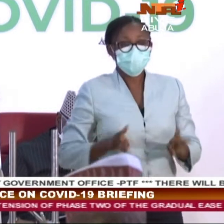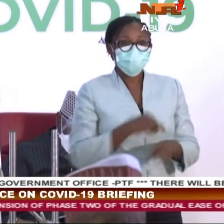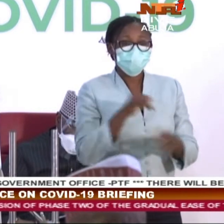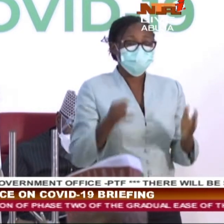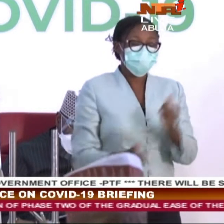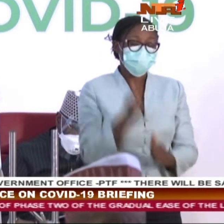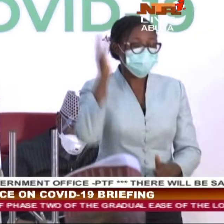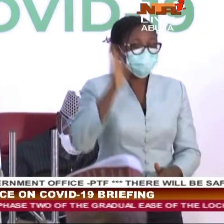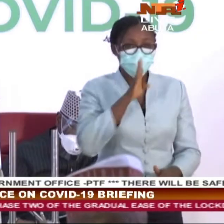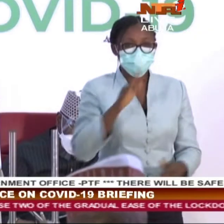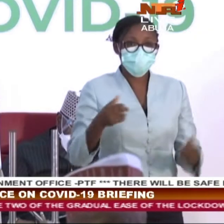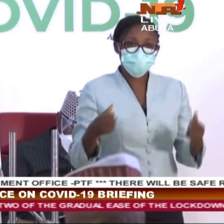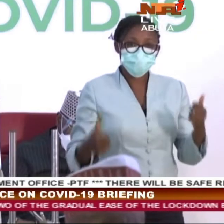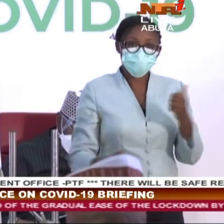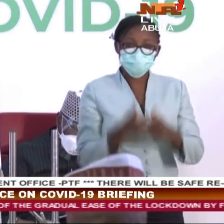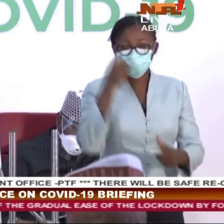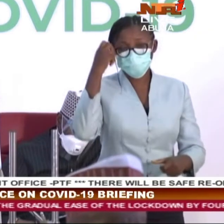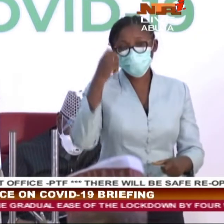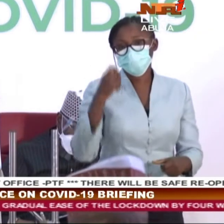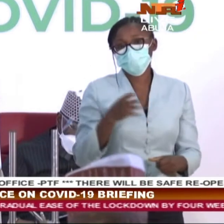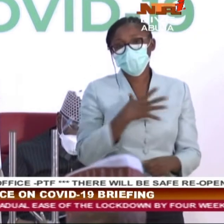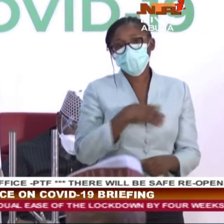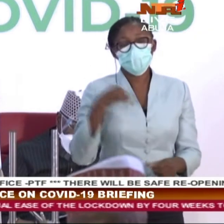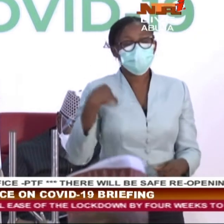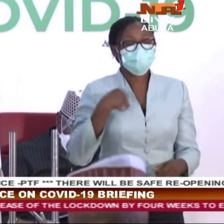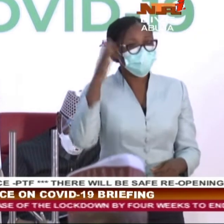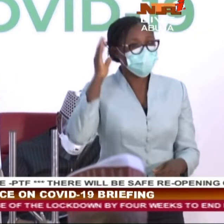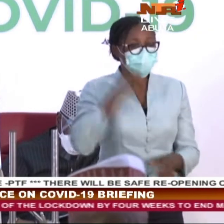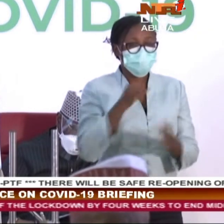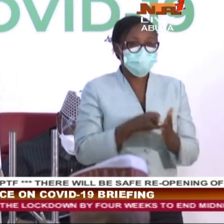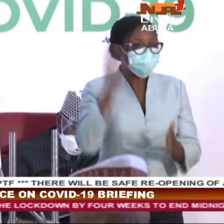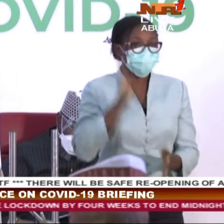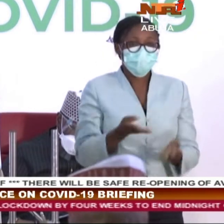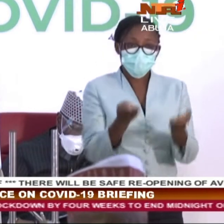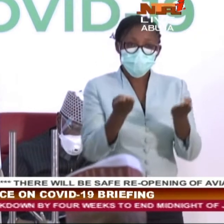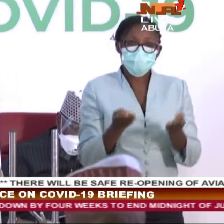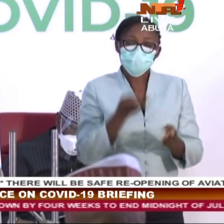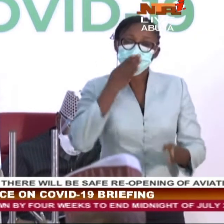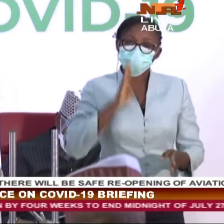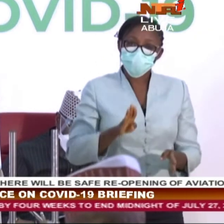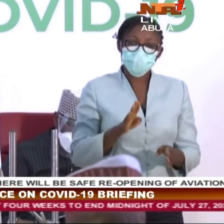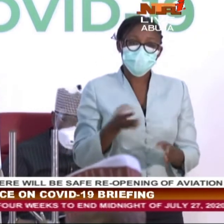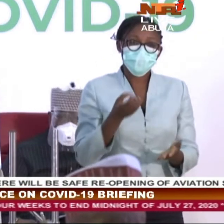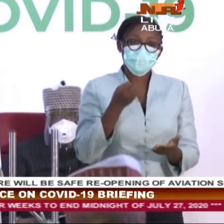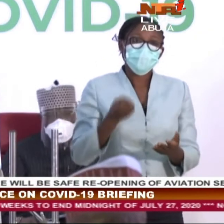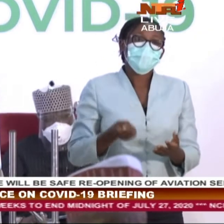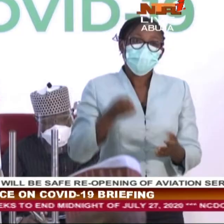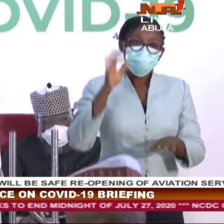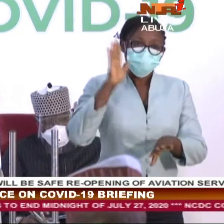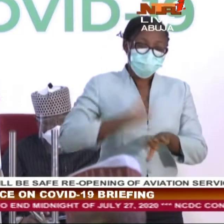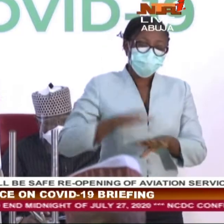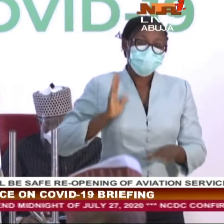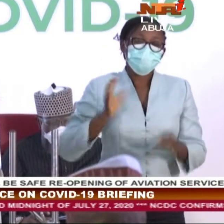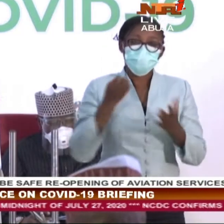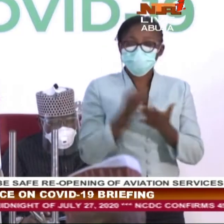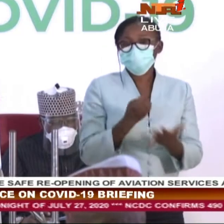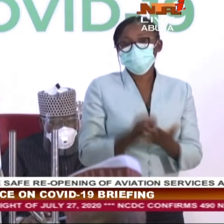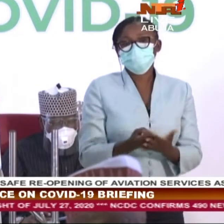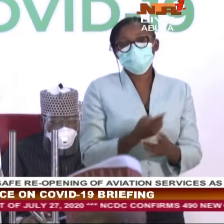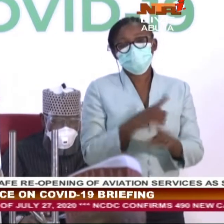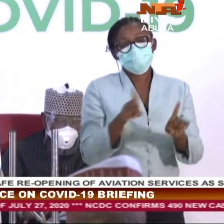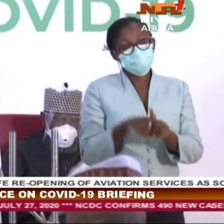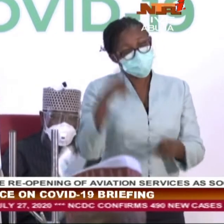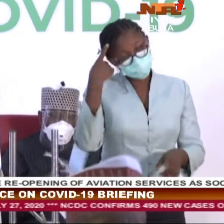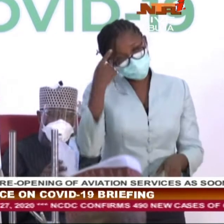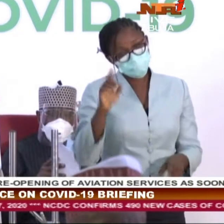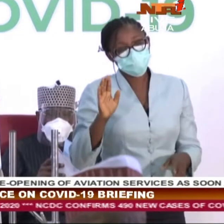difficult and will also be damaging economically for us. So for those areas that we know have very high